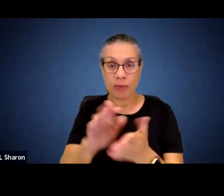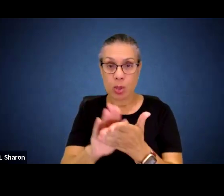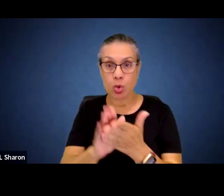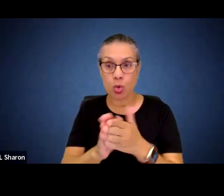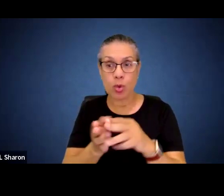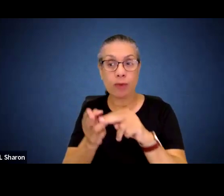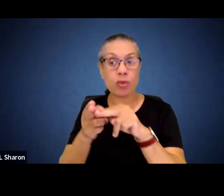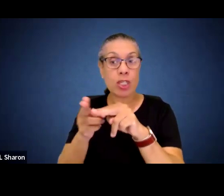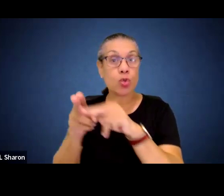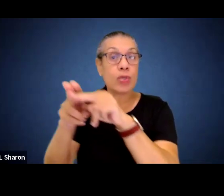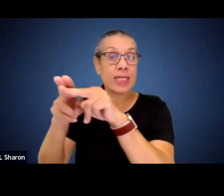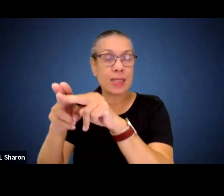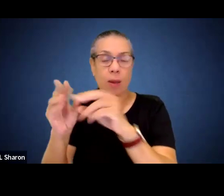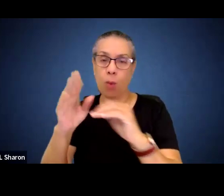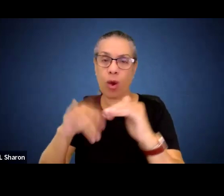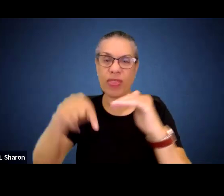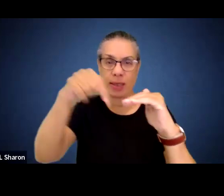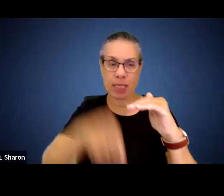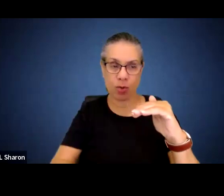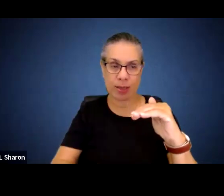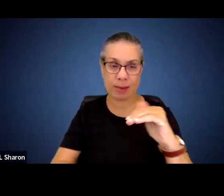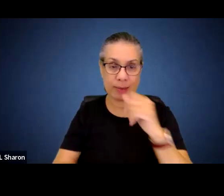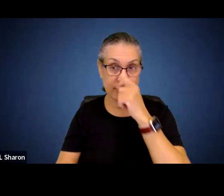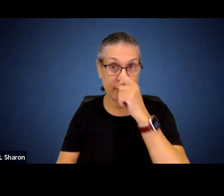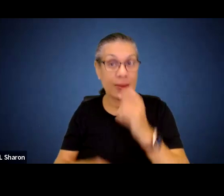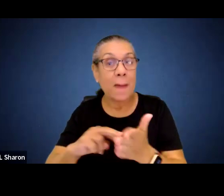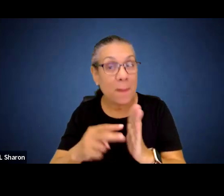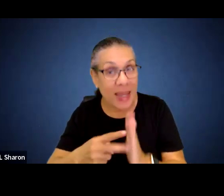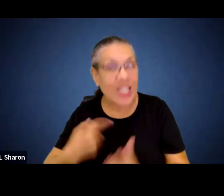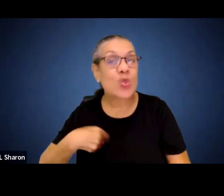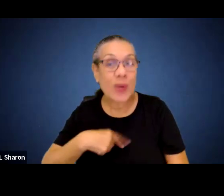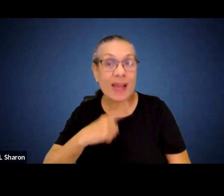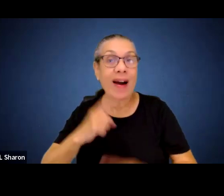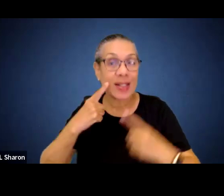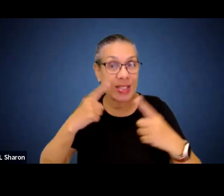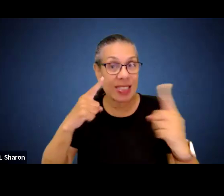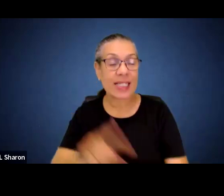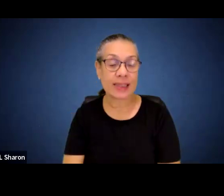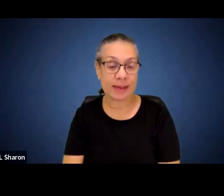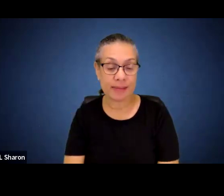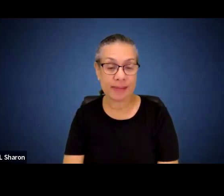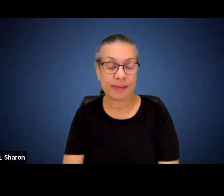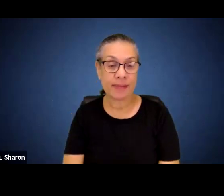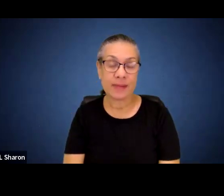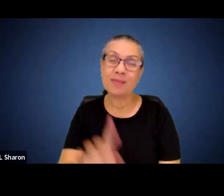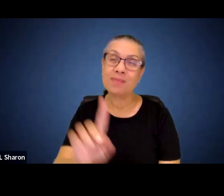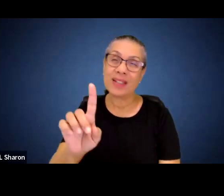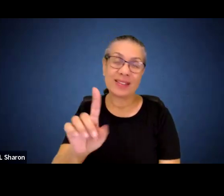increased than decreased is a sign that our strategy is having an impact, though it is not enough.